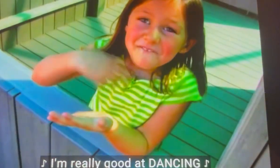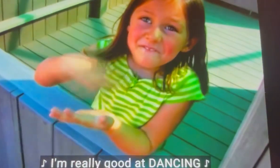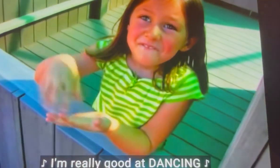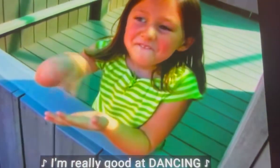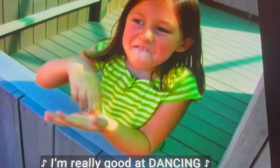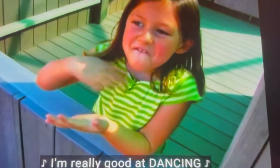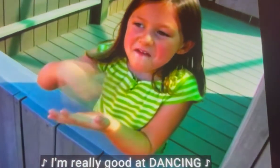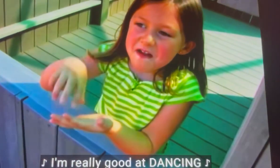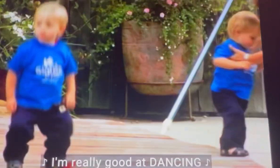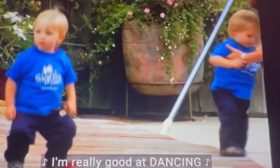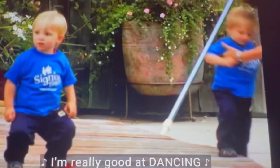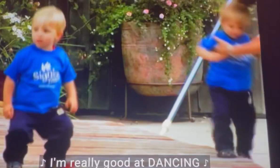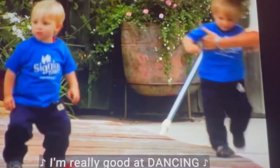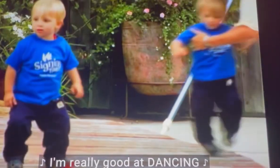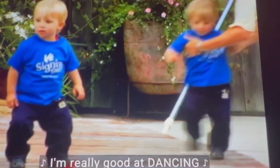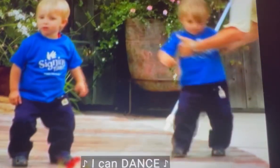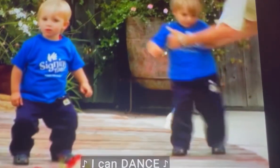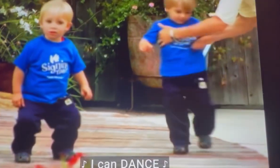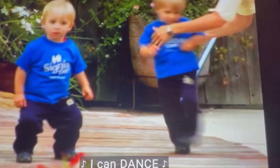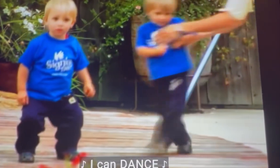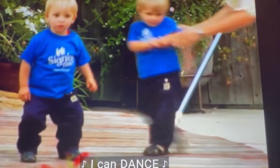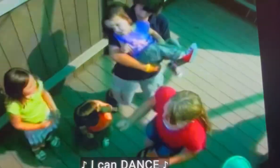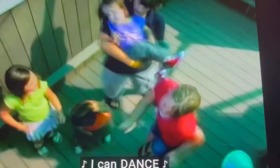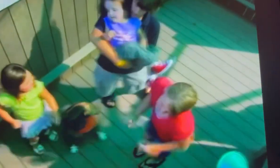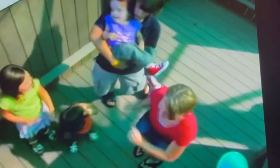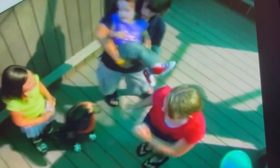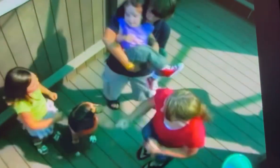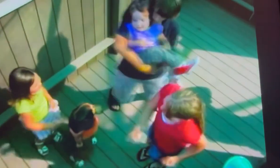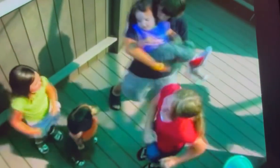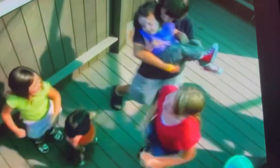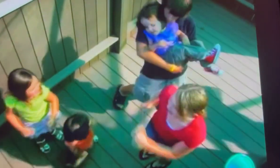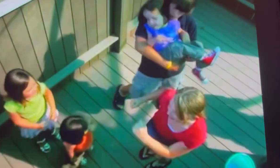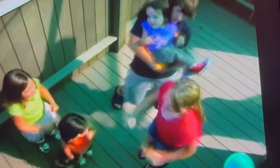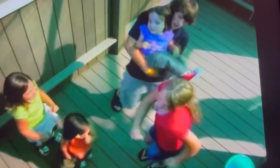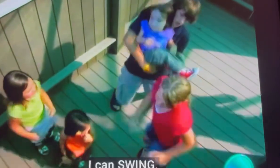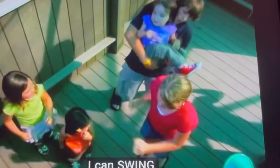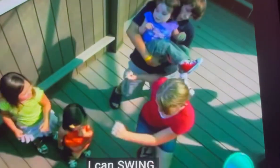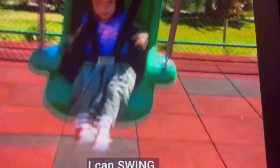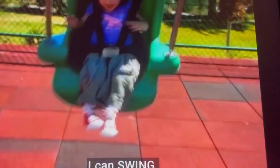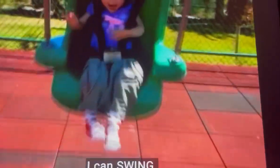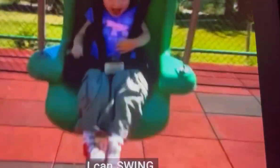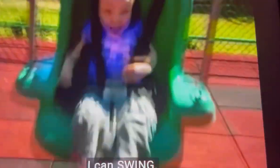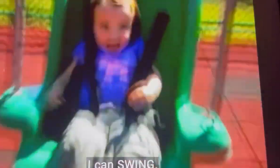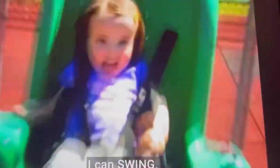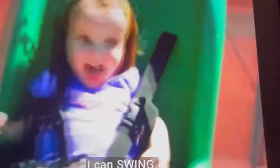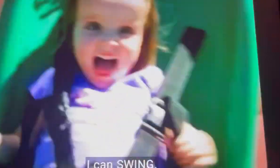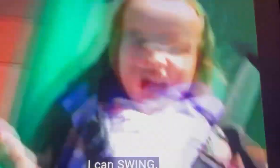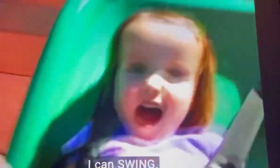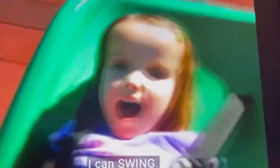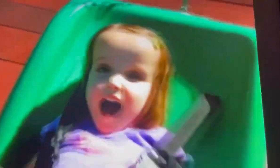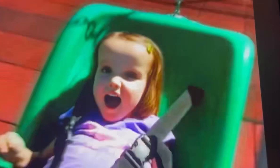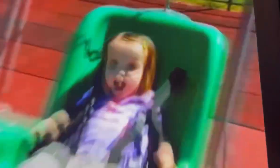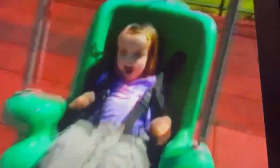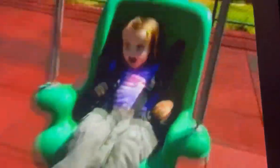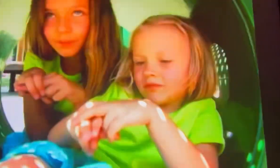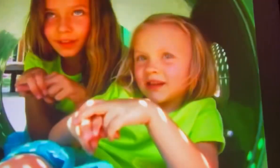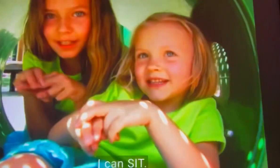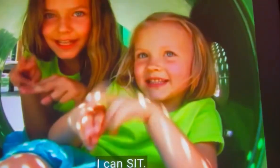at dancing. I can dance. I can swing. I can